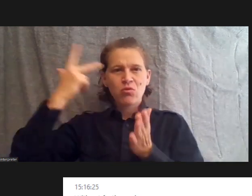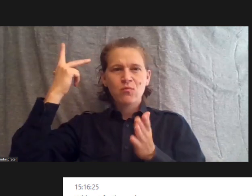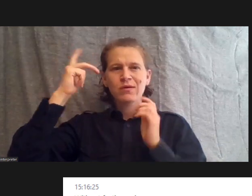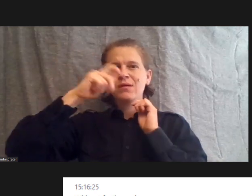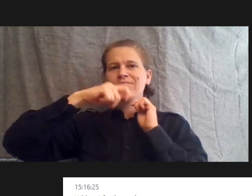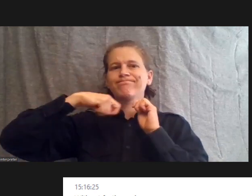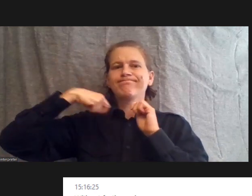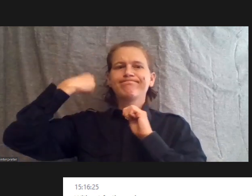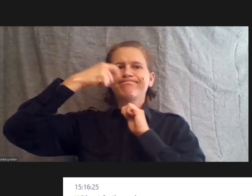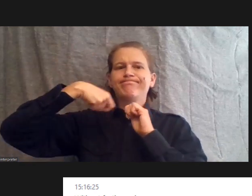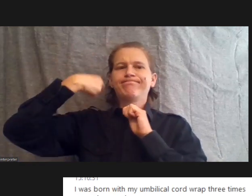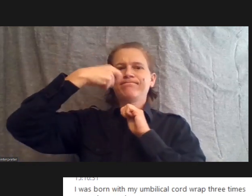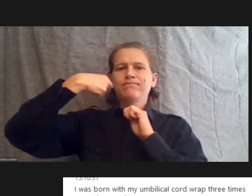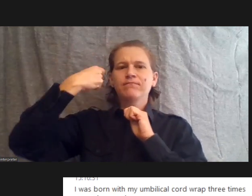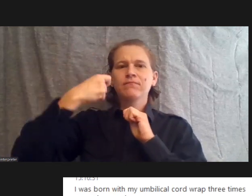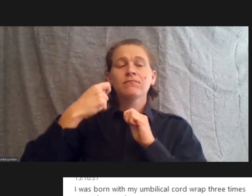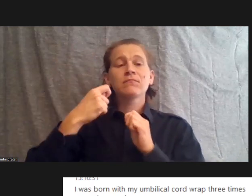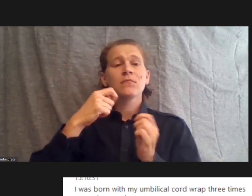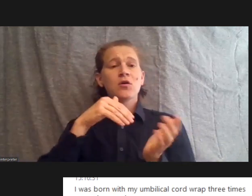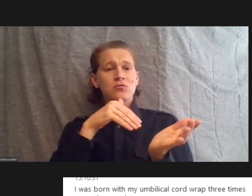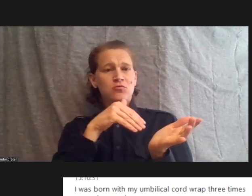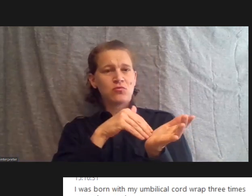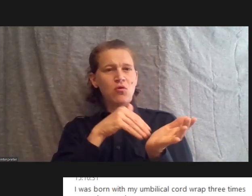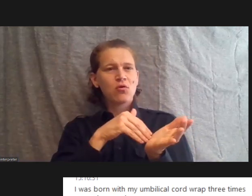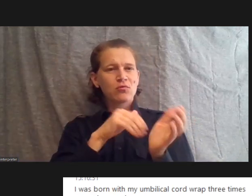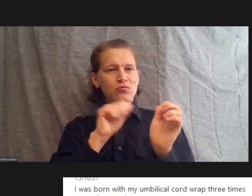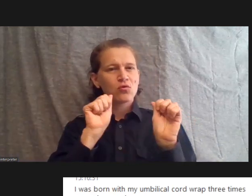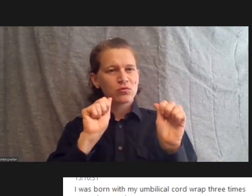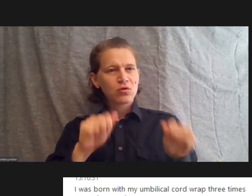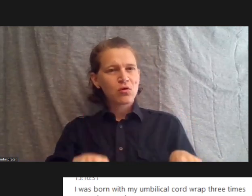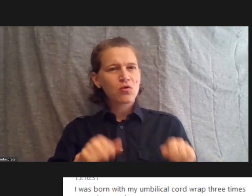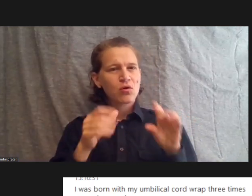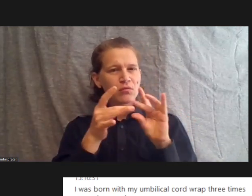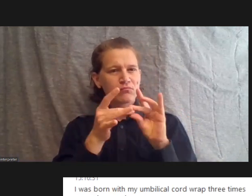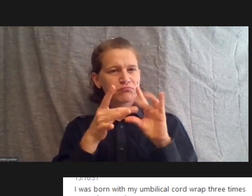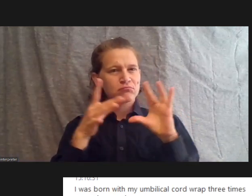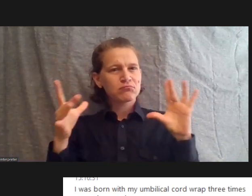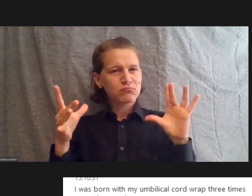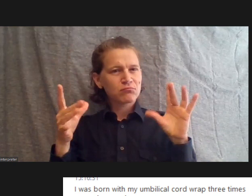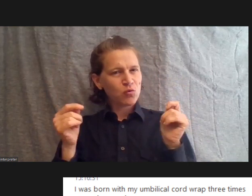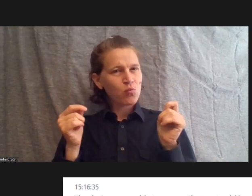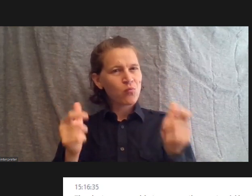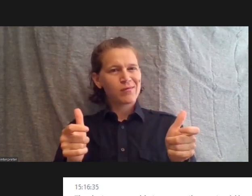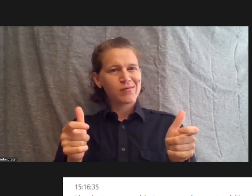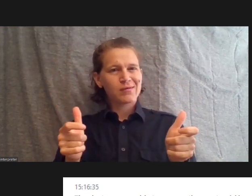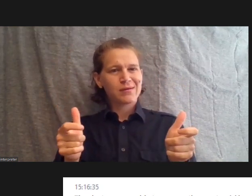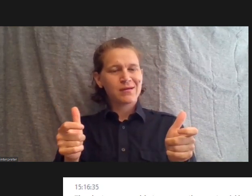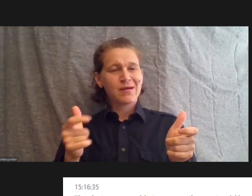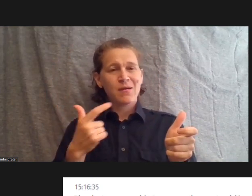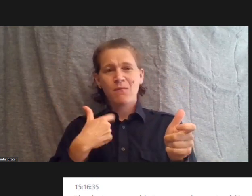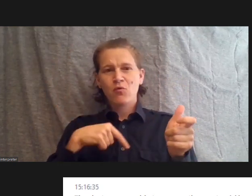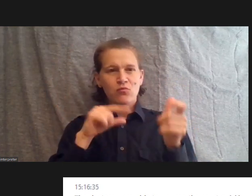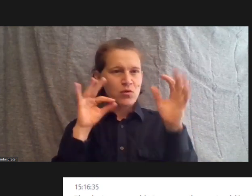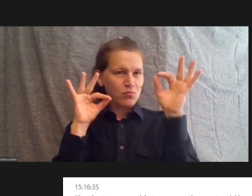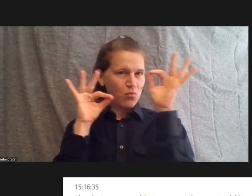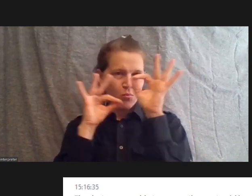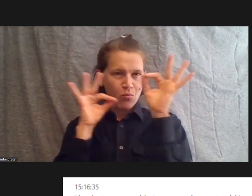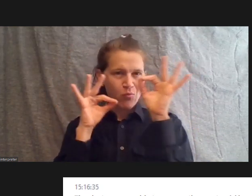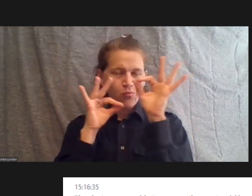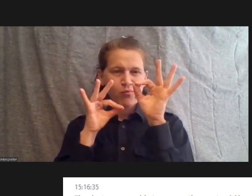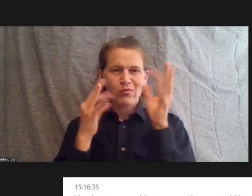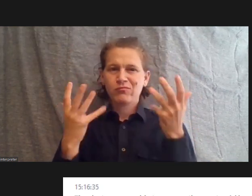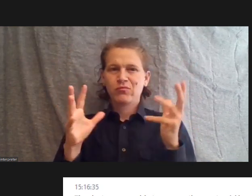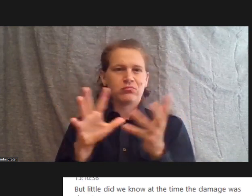neck. The doctors were able to unwrap the cord quickly, but little did we know at the time the damage was